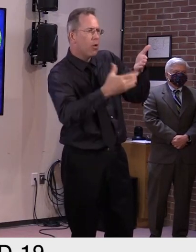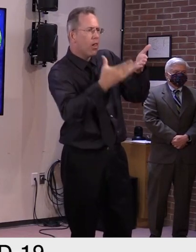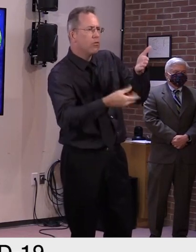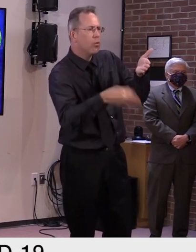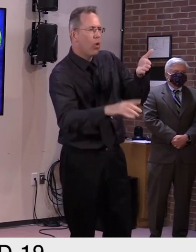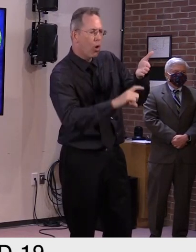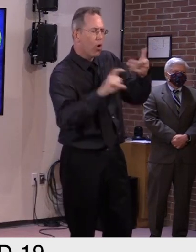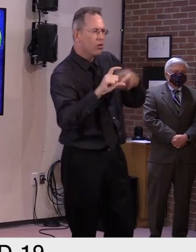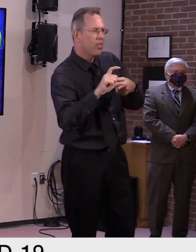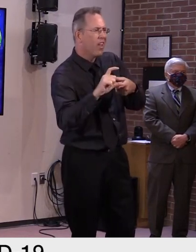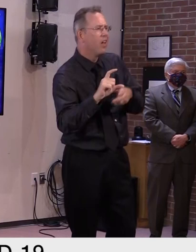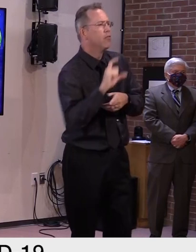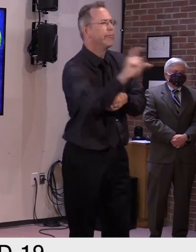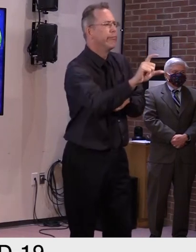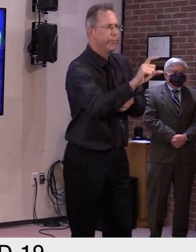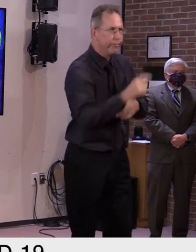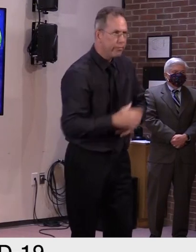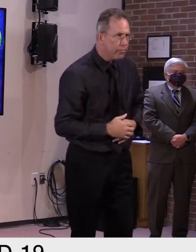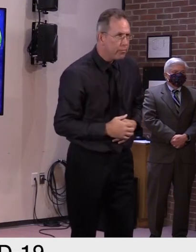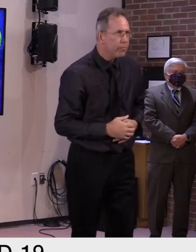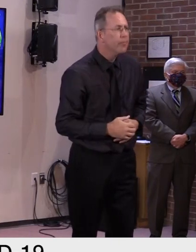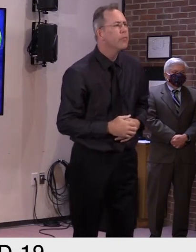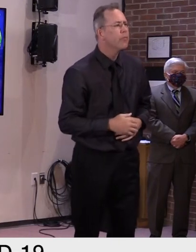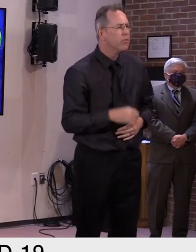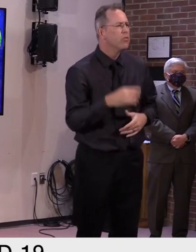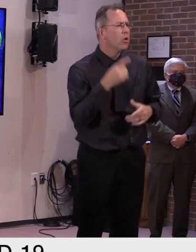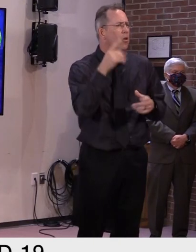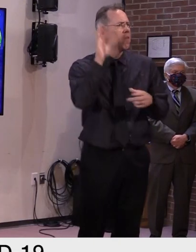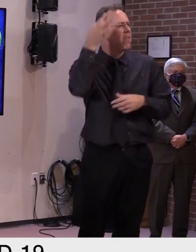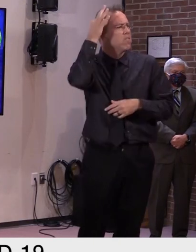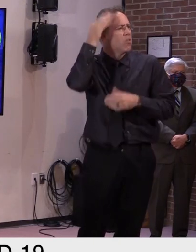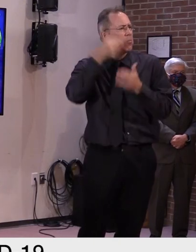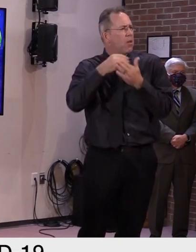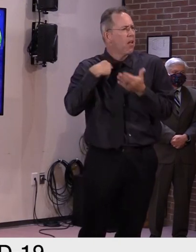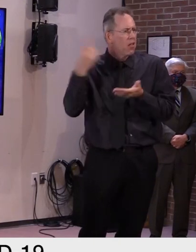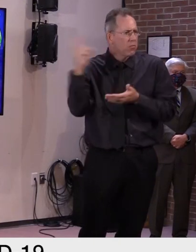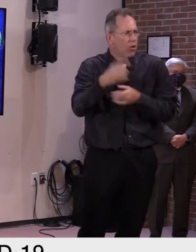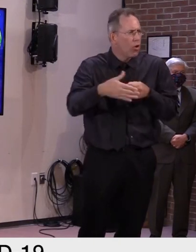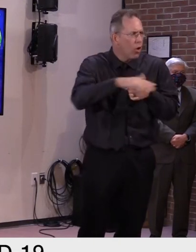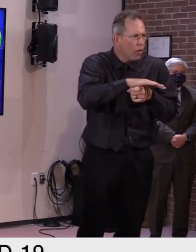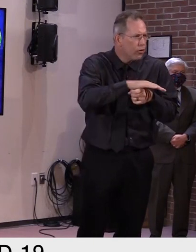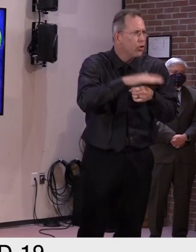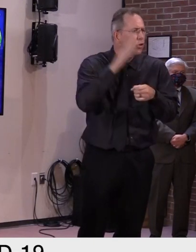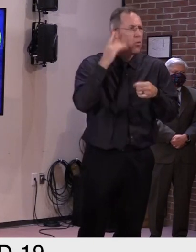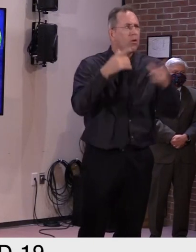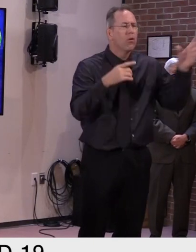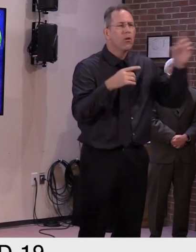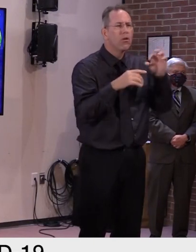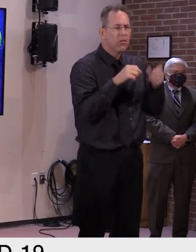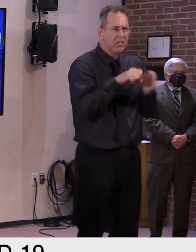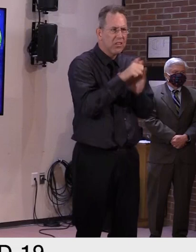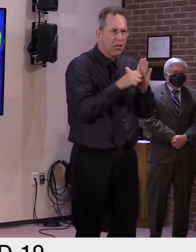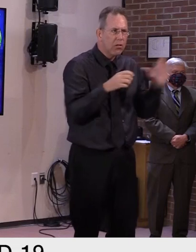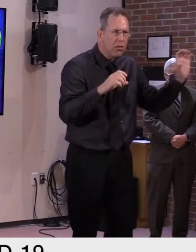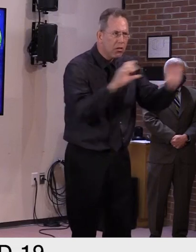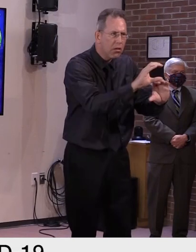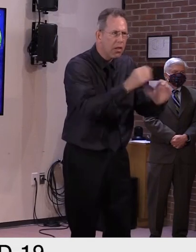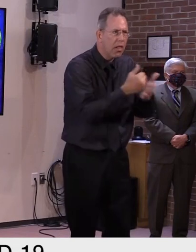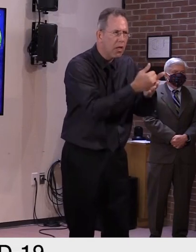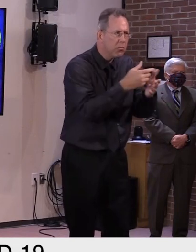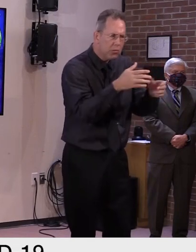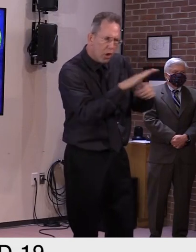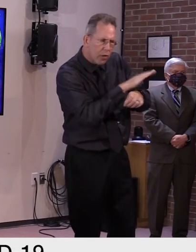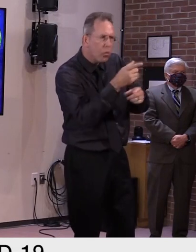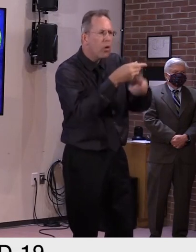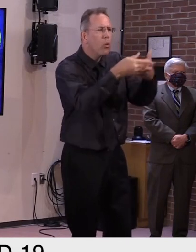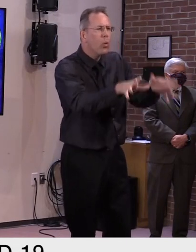grant programs to come up with unmet need. The only the legislature gave us broad discretion